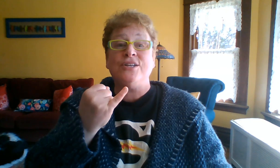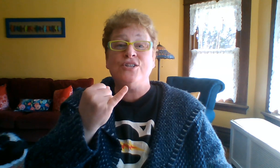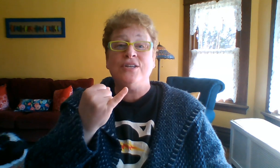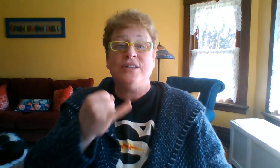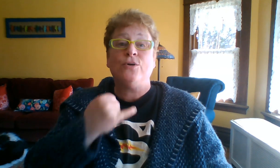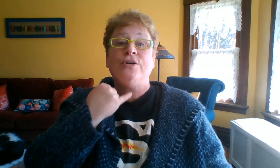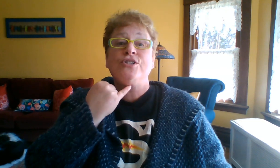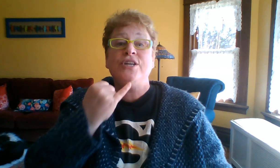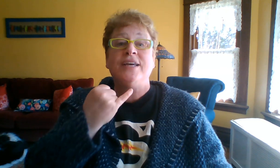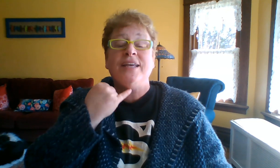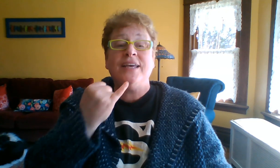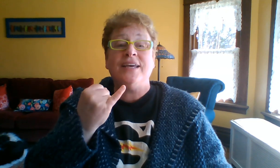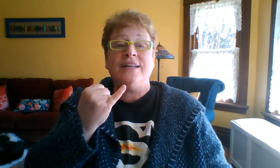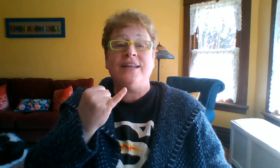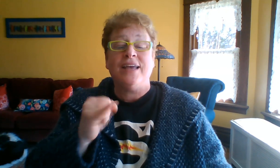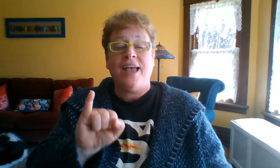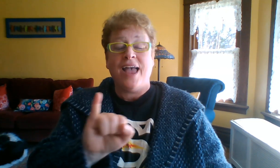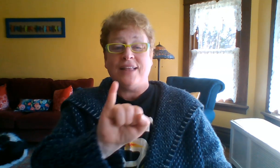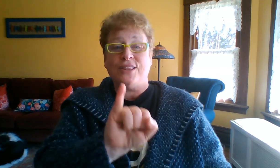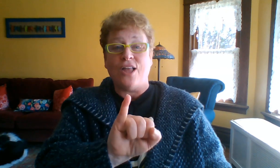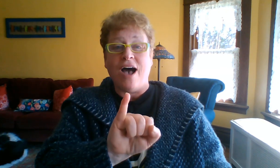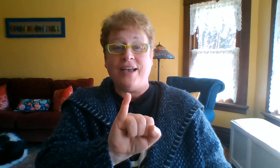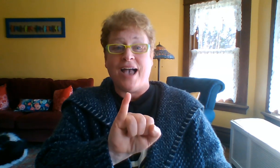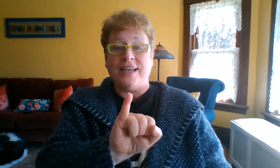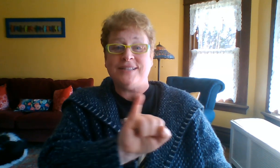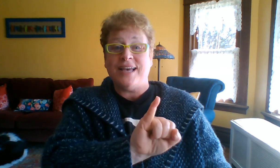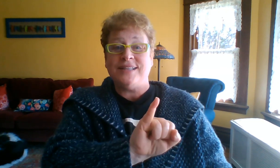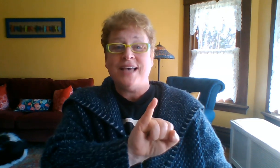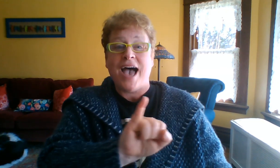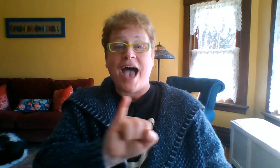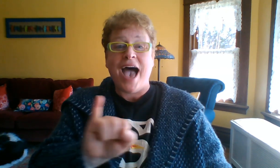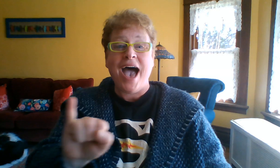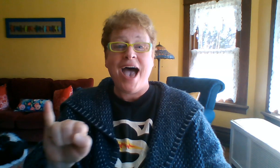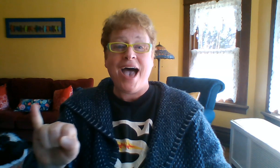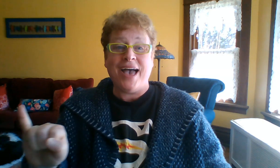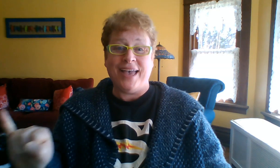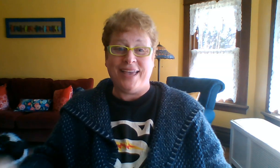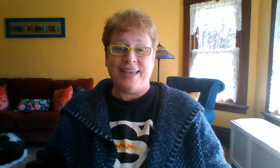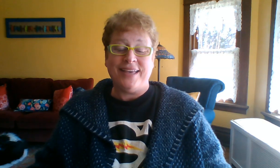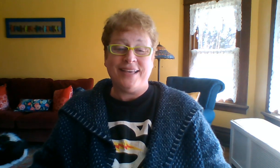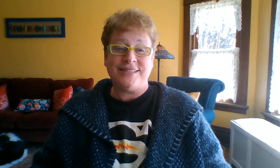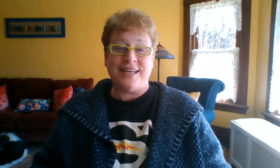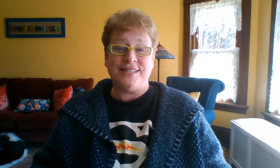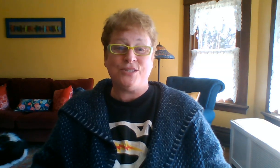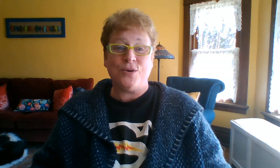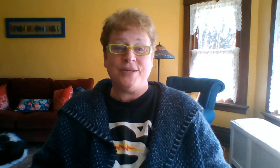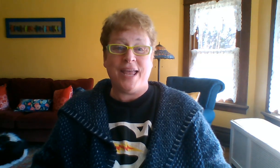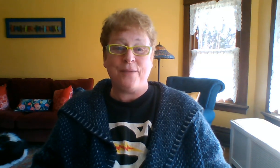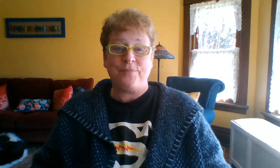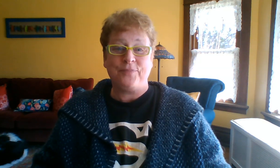itch, your chin. And long I says I. It says its own name.